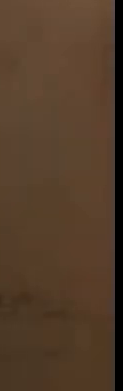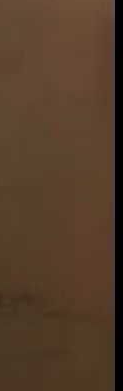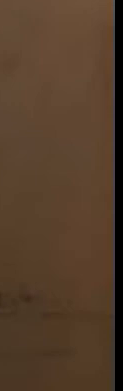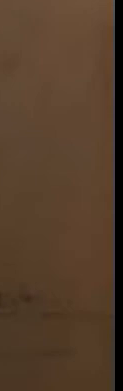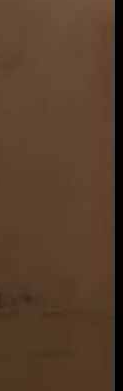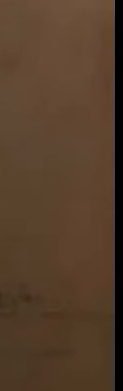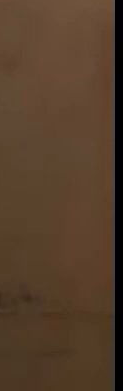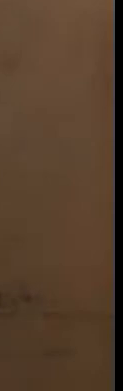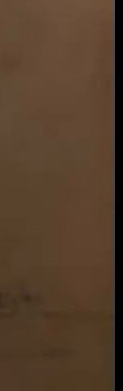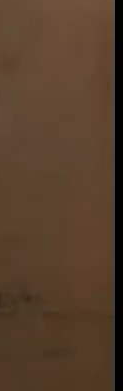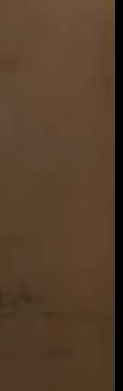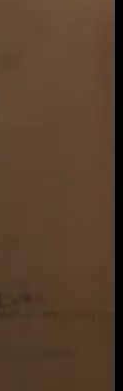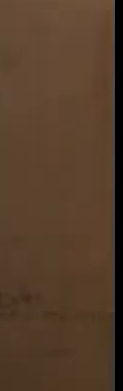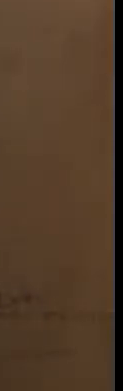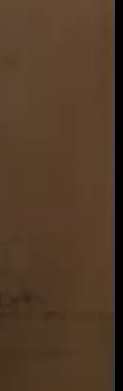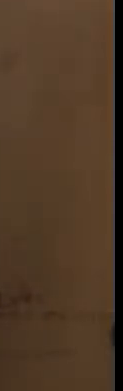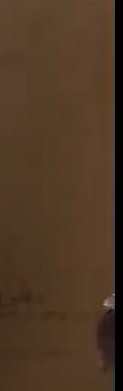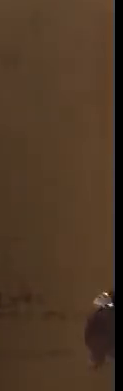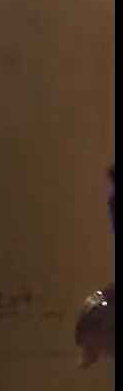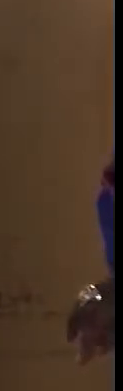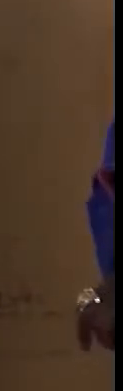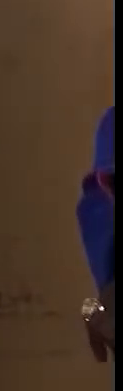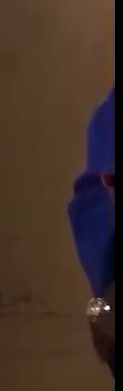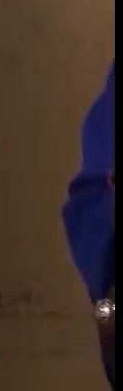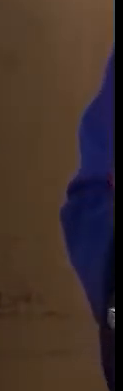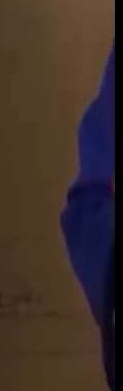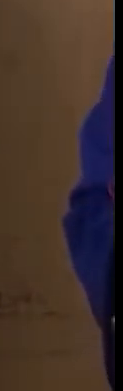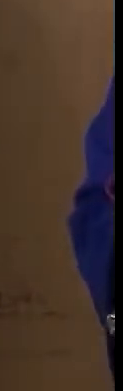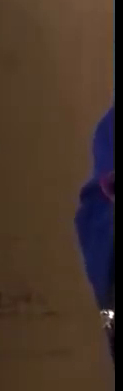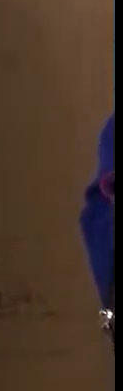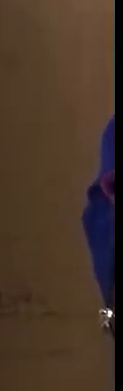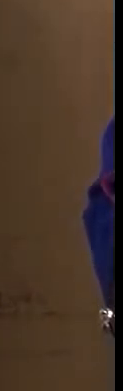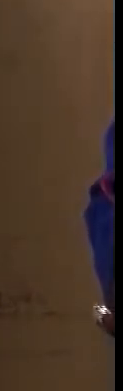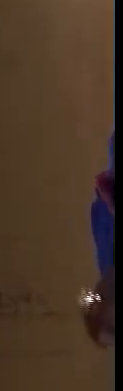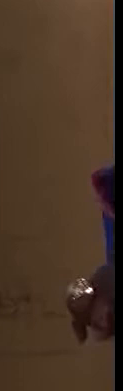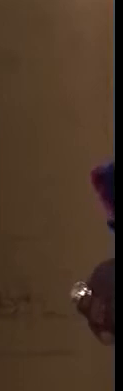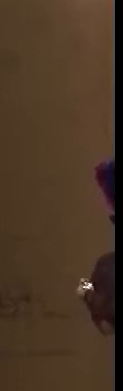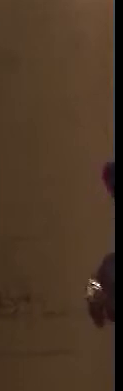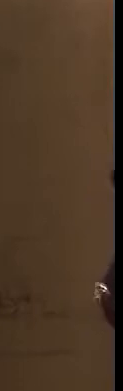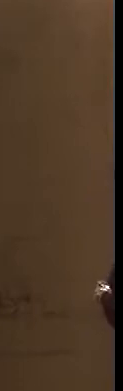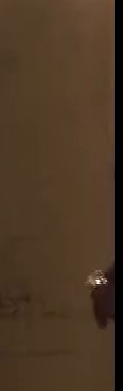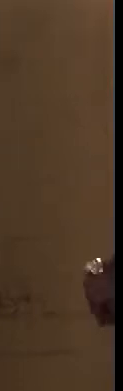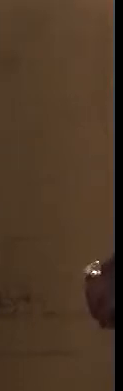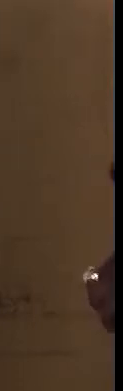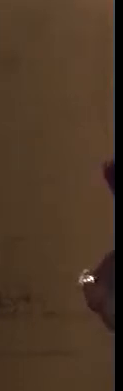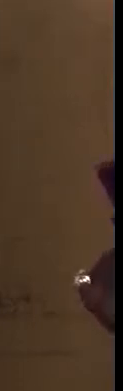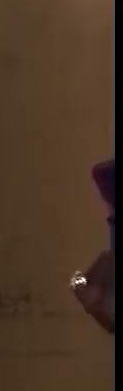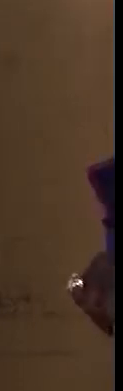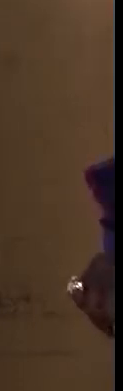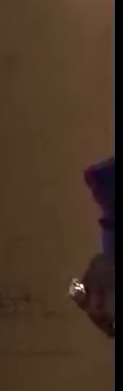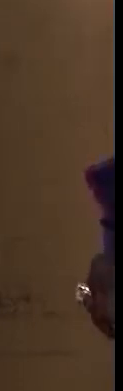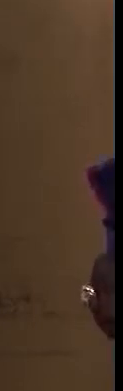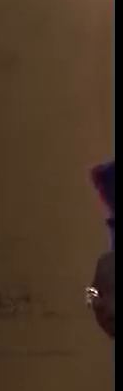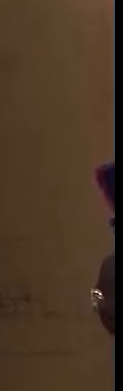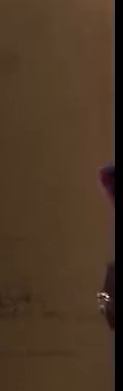Advantages of drip irrigation: it minimizes water loss. Number two, it uses